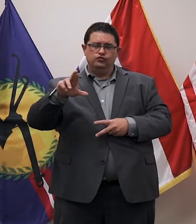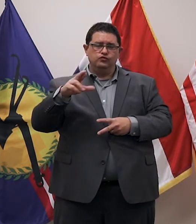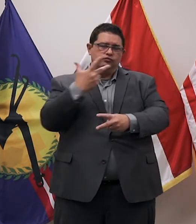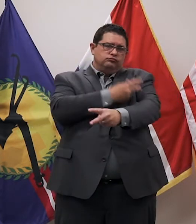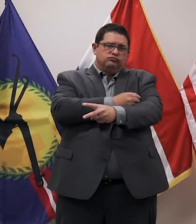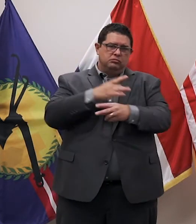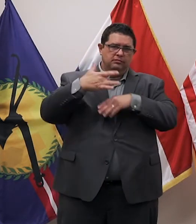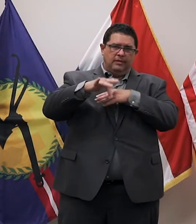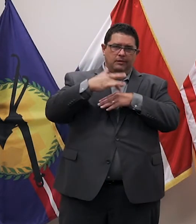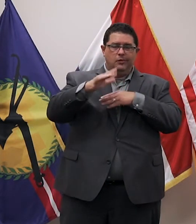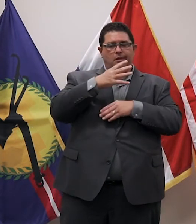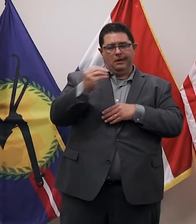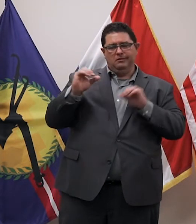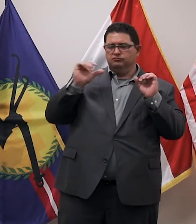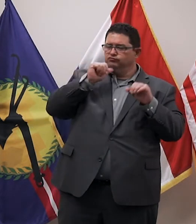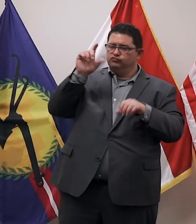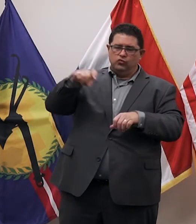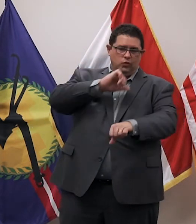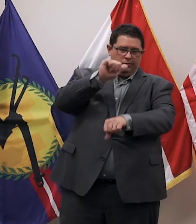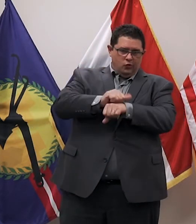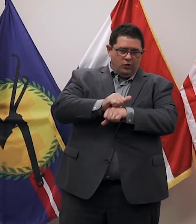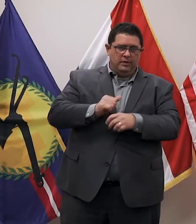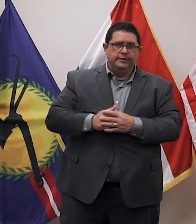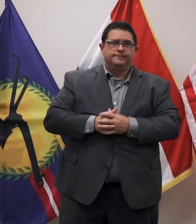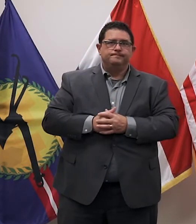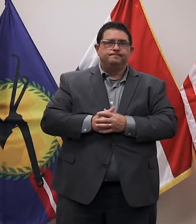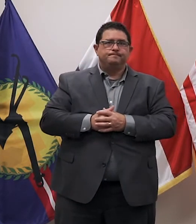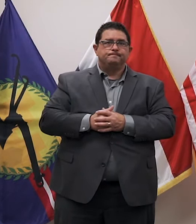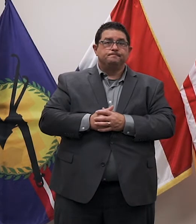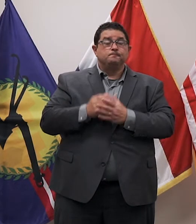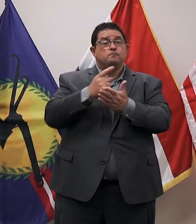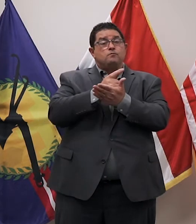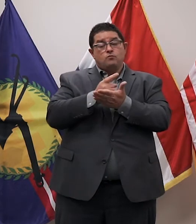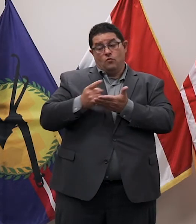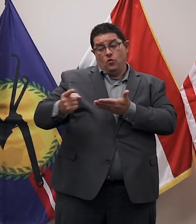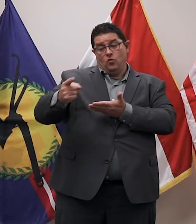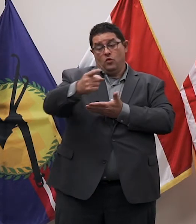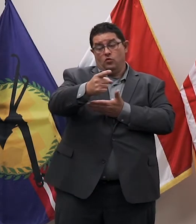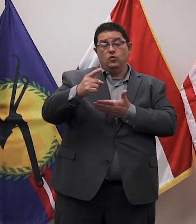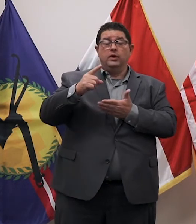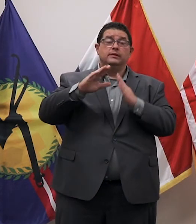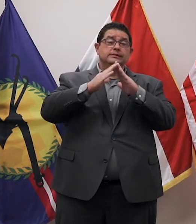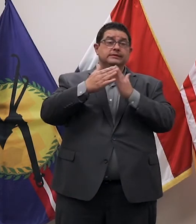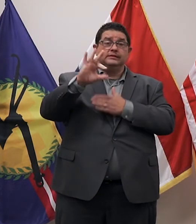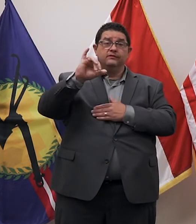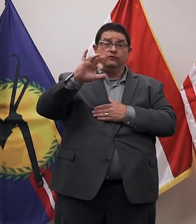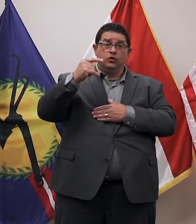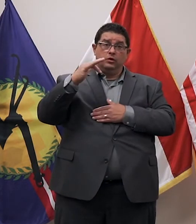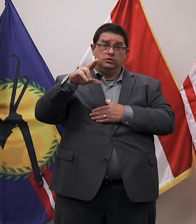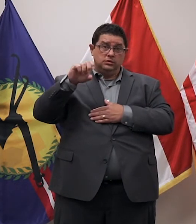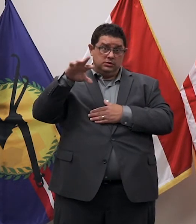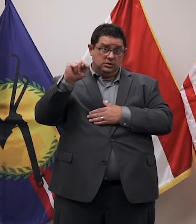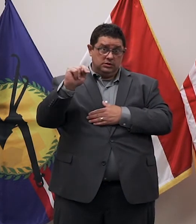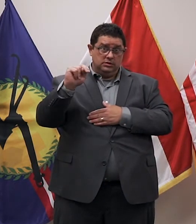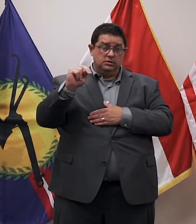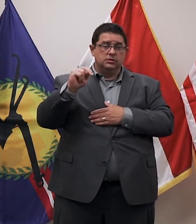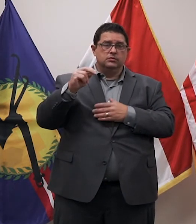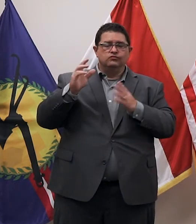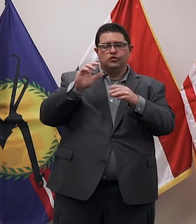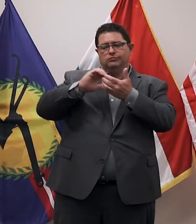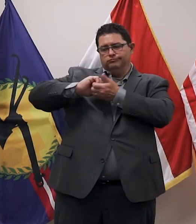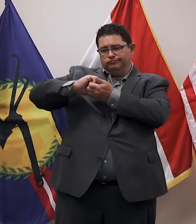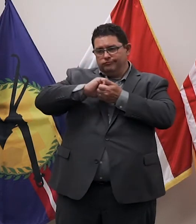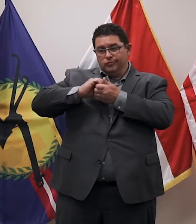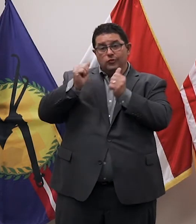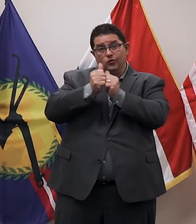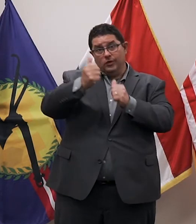today, St. Louis County will partner with the City of Ferguson to hold a vaccination event at the city's firehouse. This is located on South